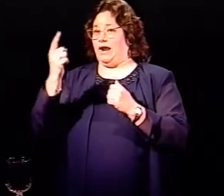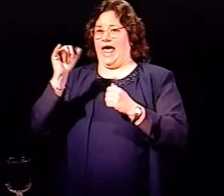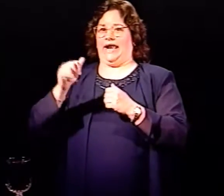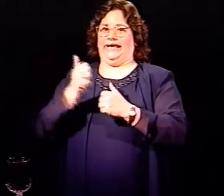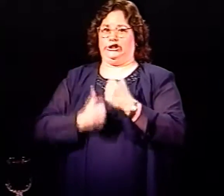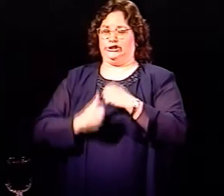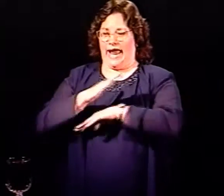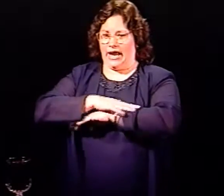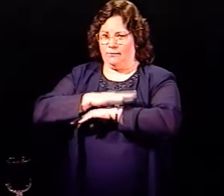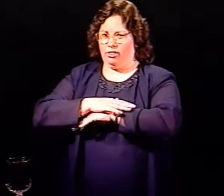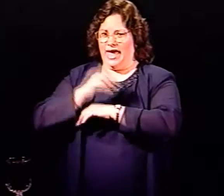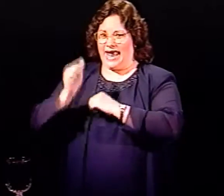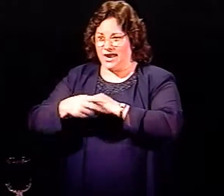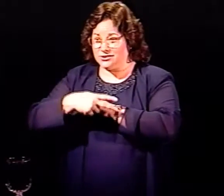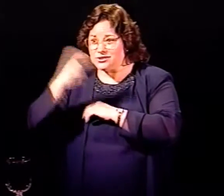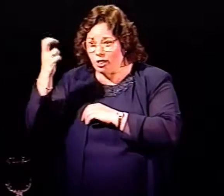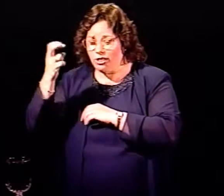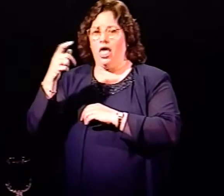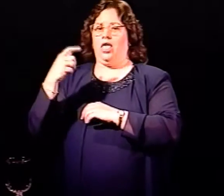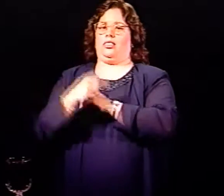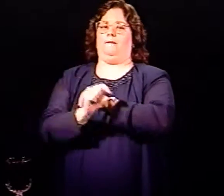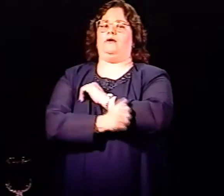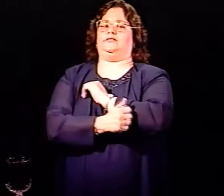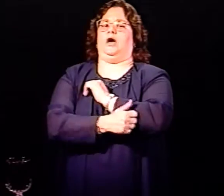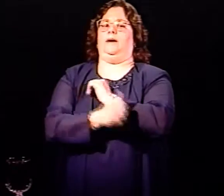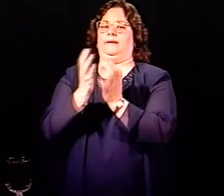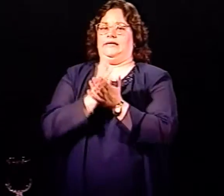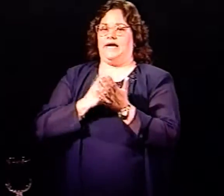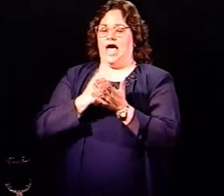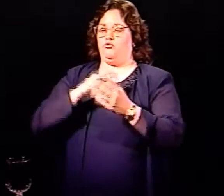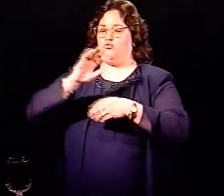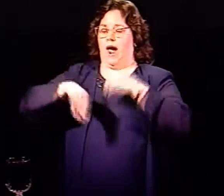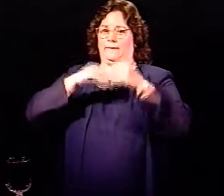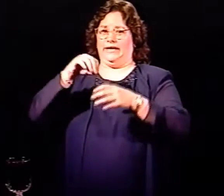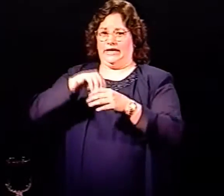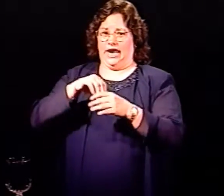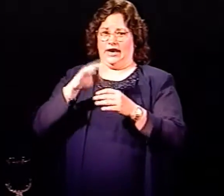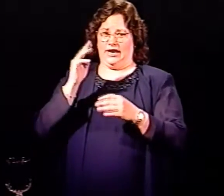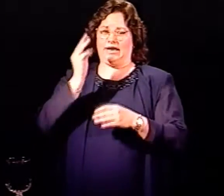Anybody at each table can steal the matzah piece and wrap it in a napkin.